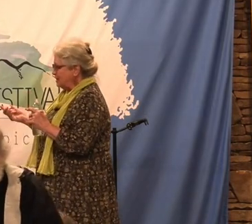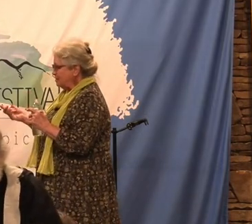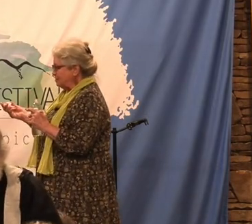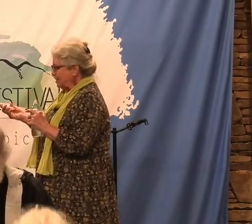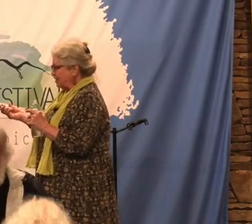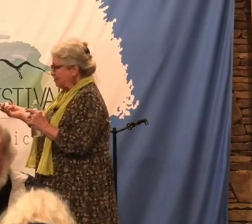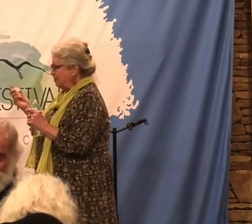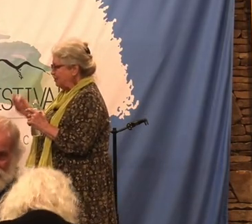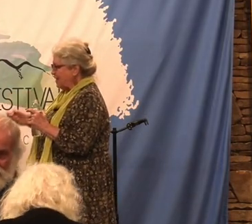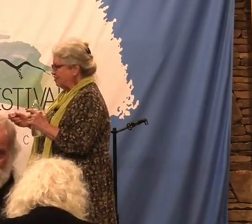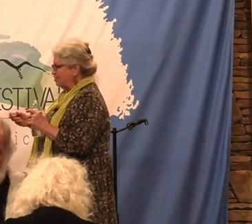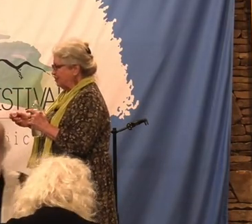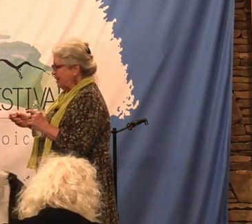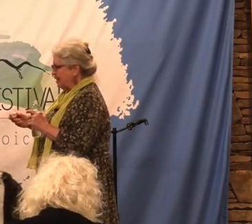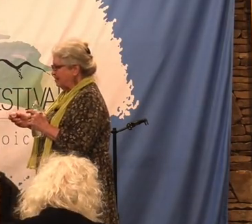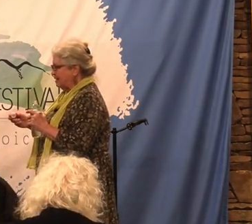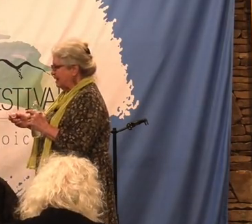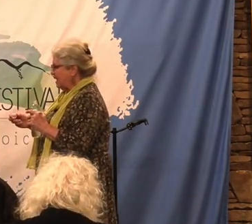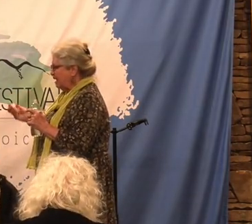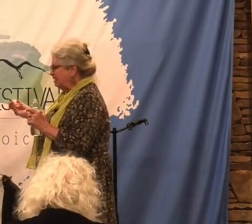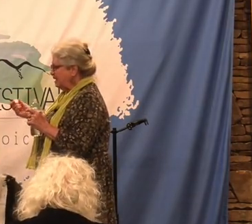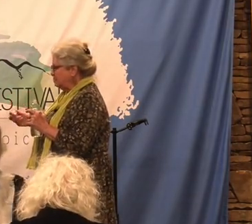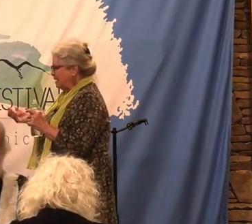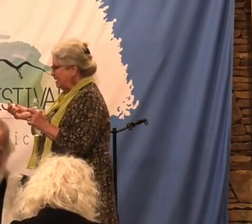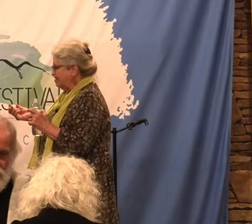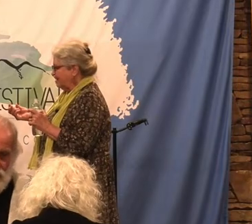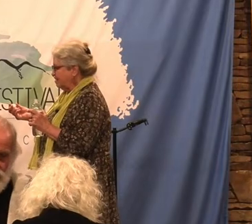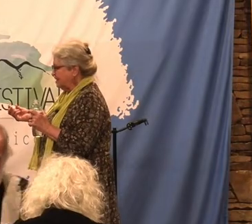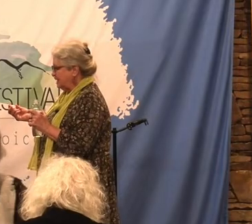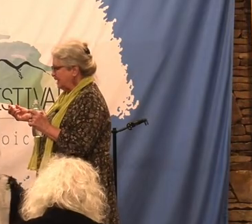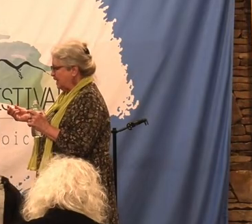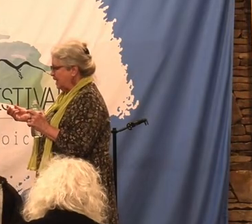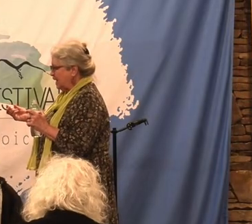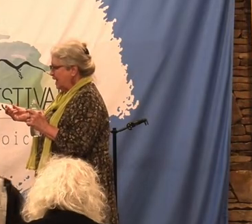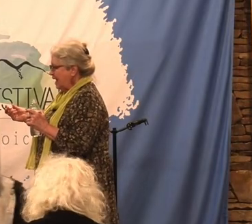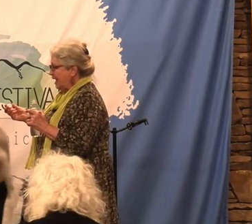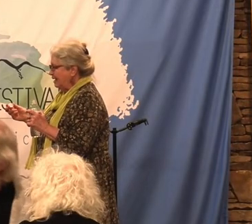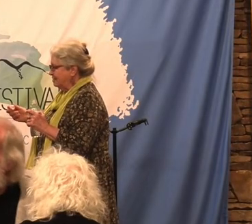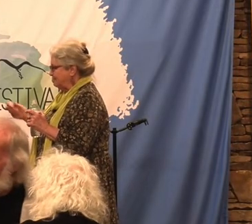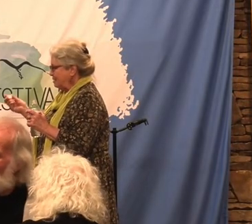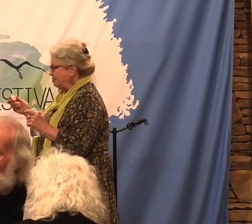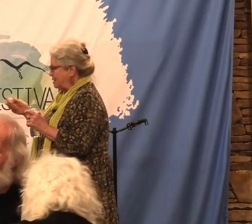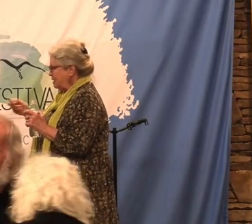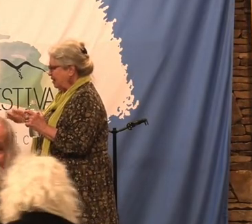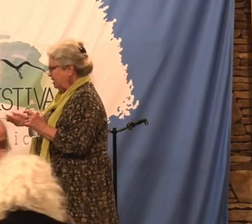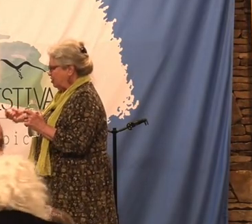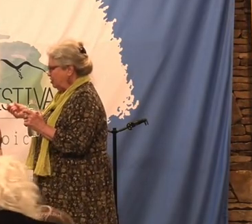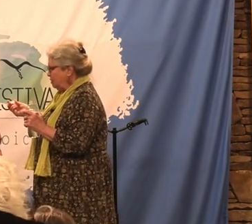$10